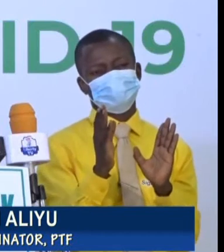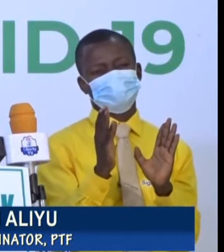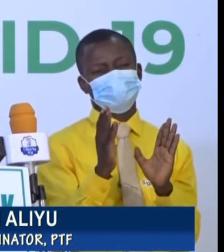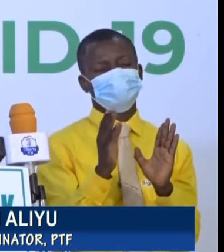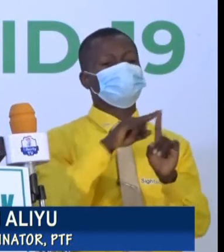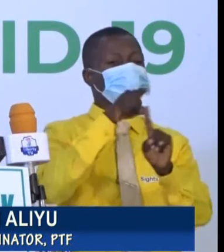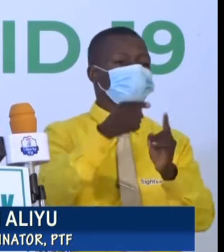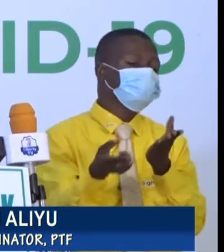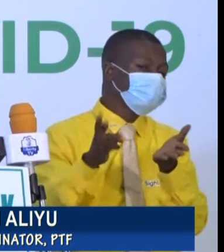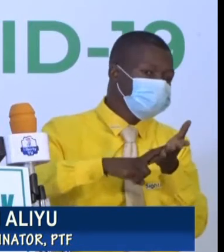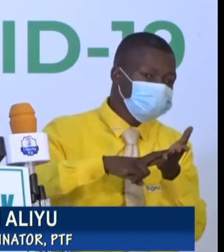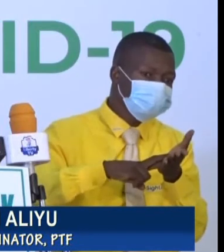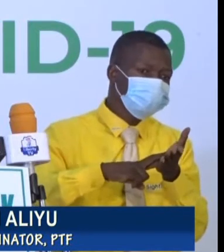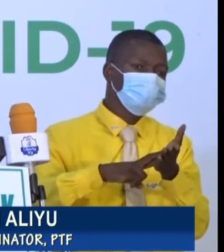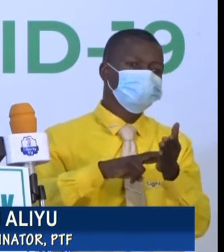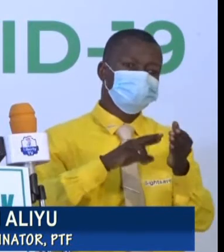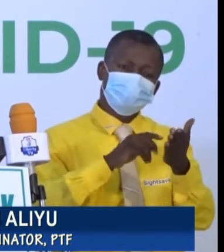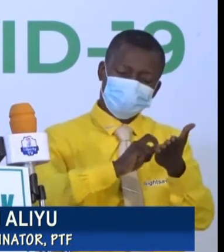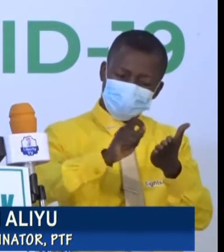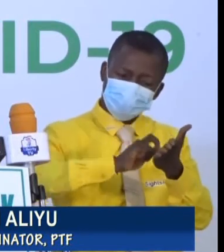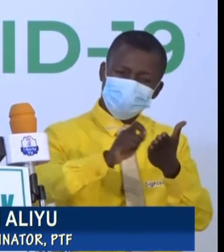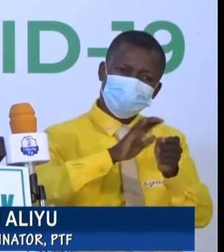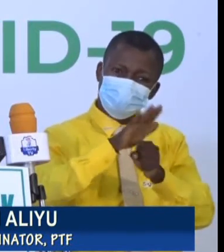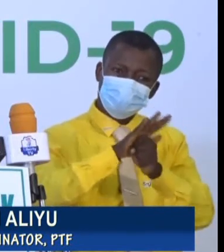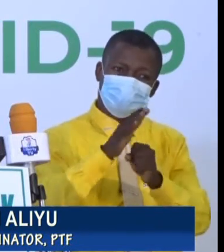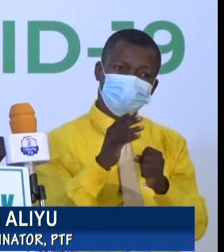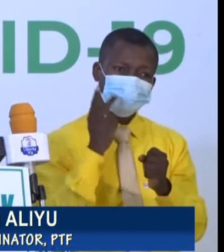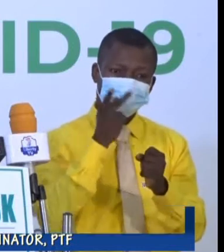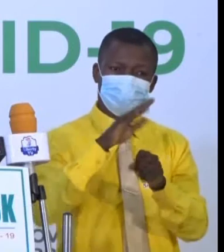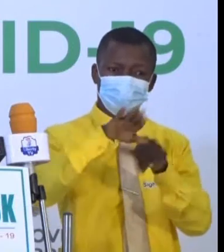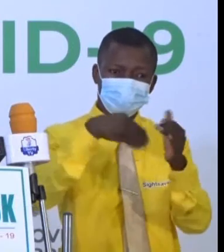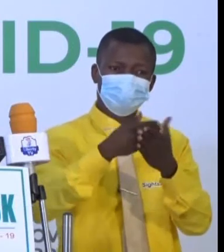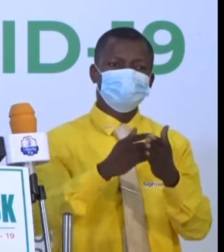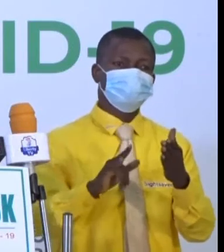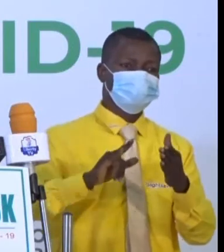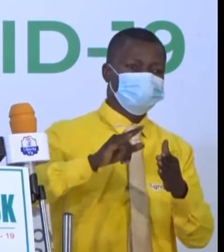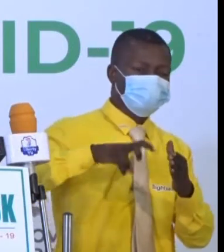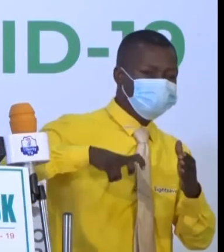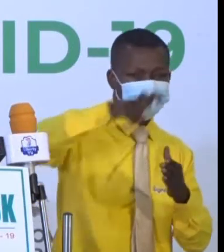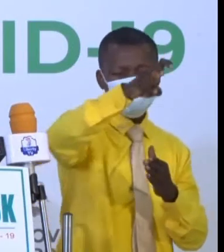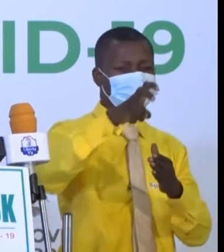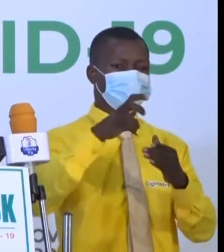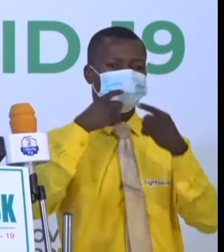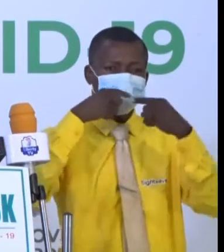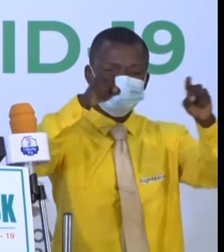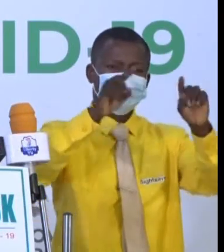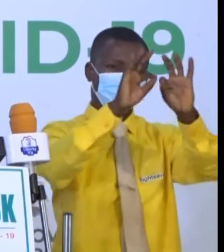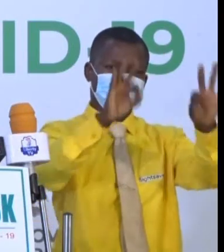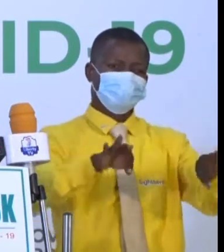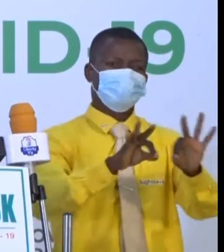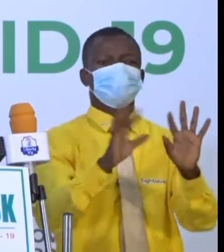When you register, you will fill the pre-boarding health declaration form. This is the same form that people used to